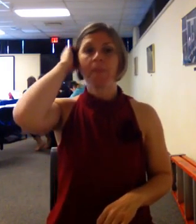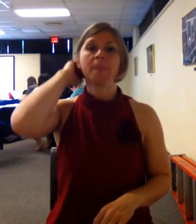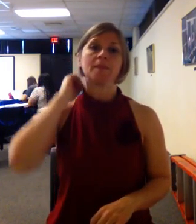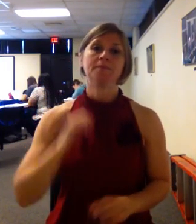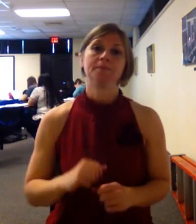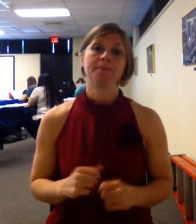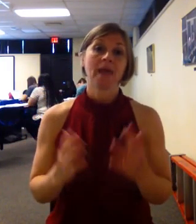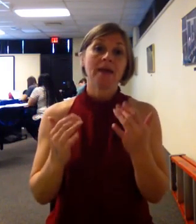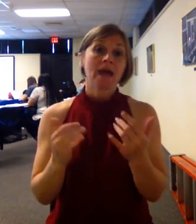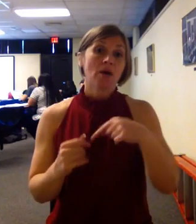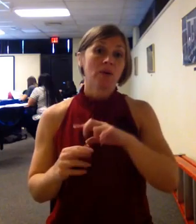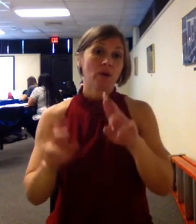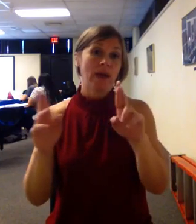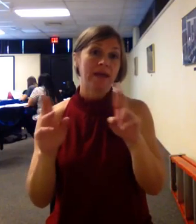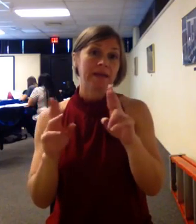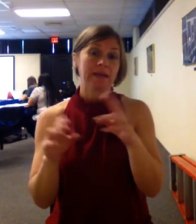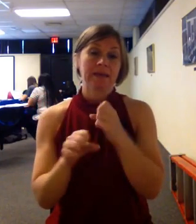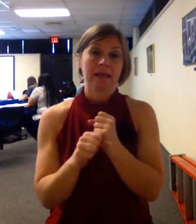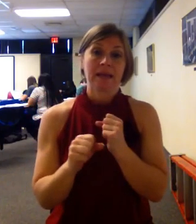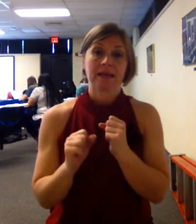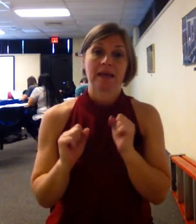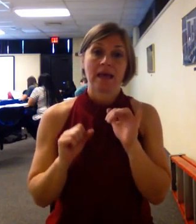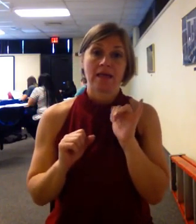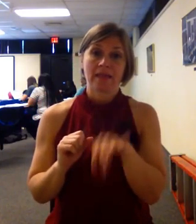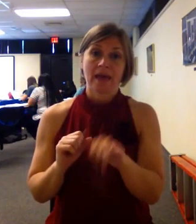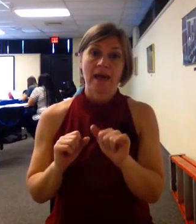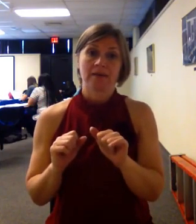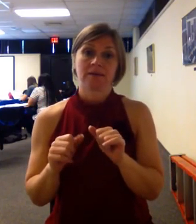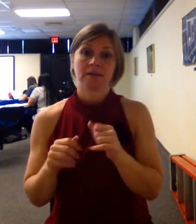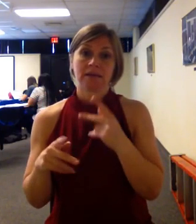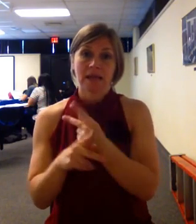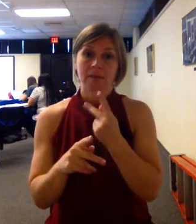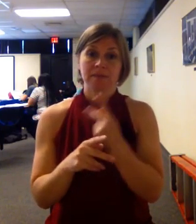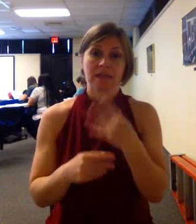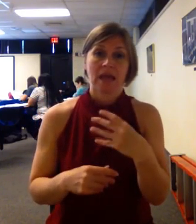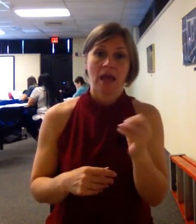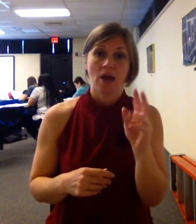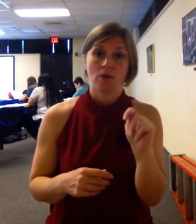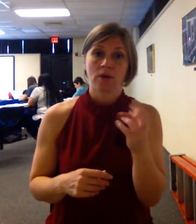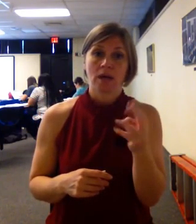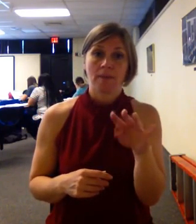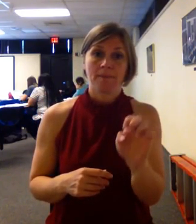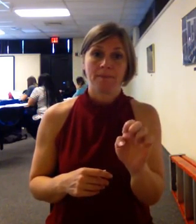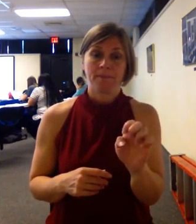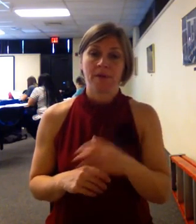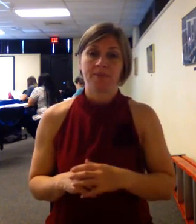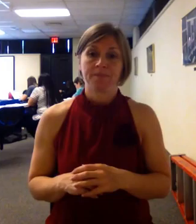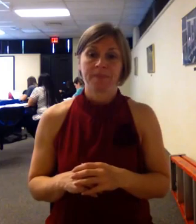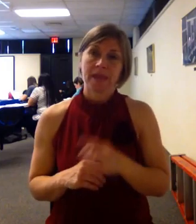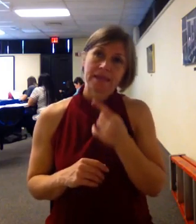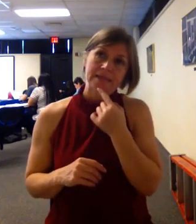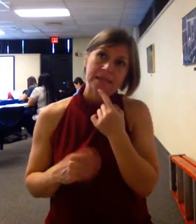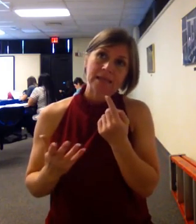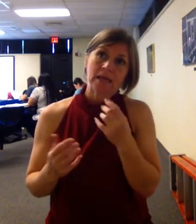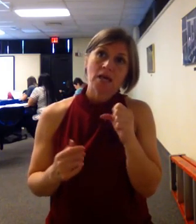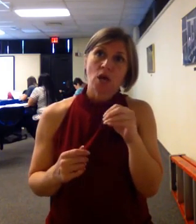Now we're ready to take those weights times the outcomes. So they say that, and I say respectively, so general dynamics is the